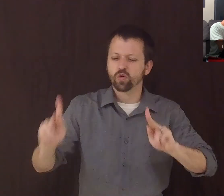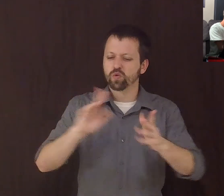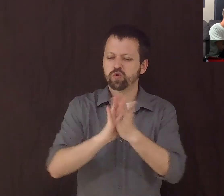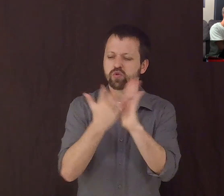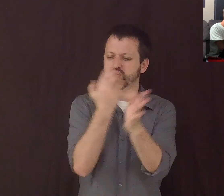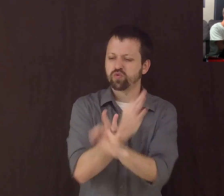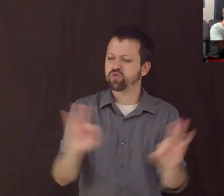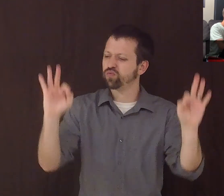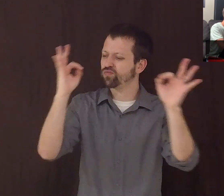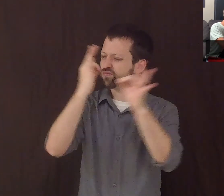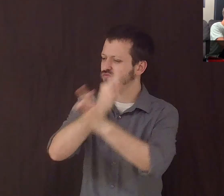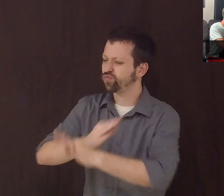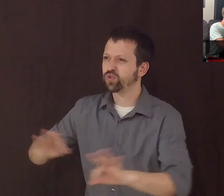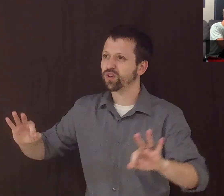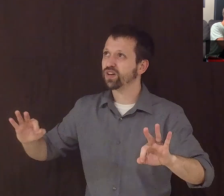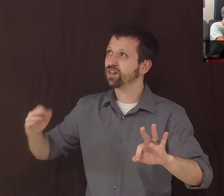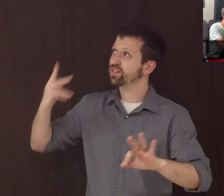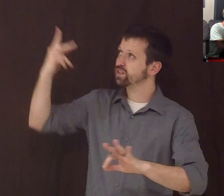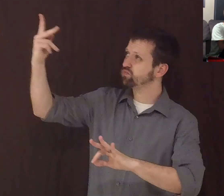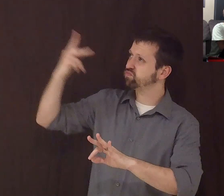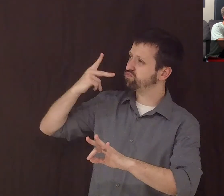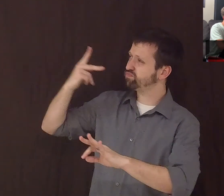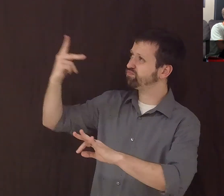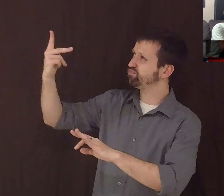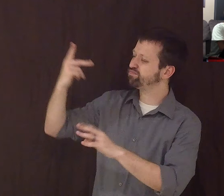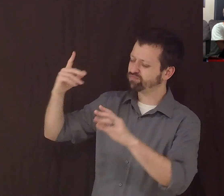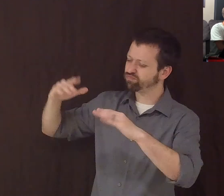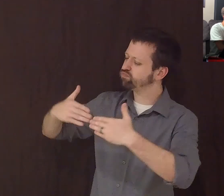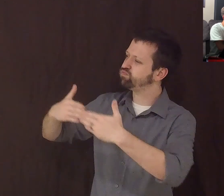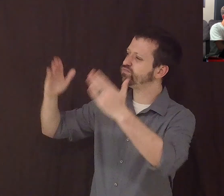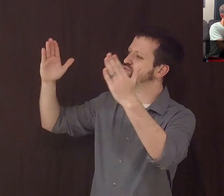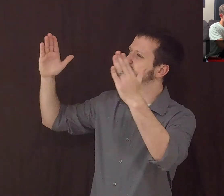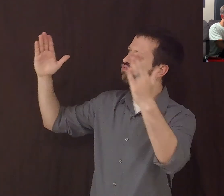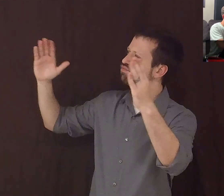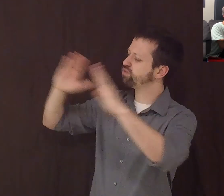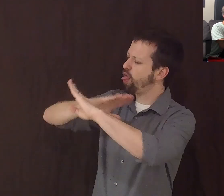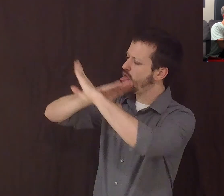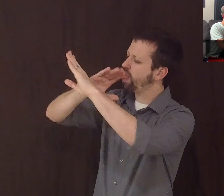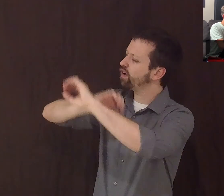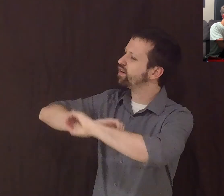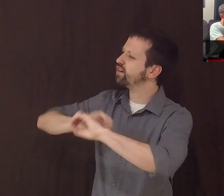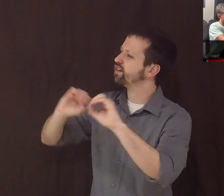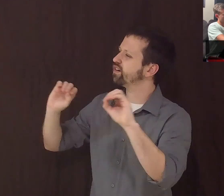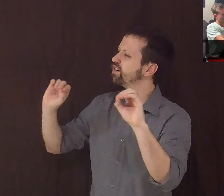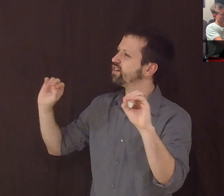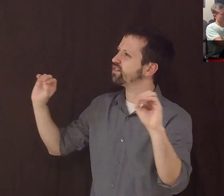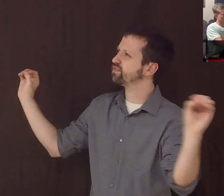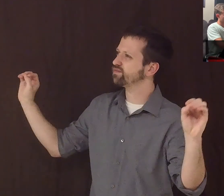cave in. Nothing stands between us, nothing stands between us.